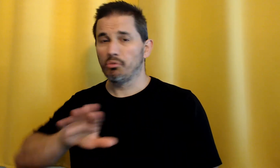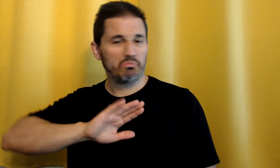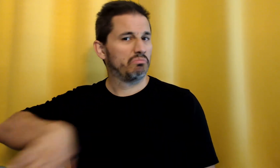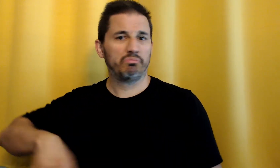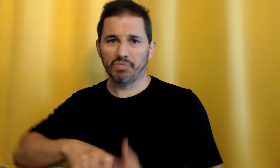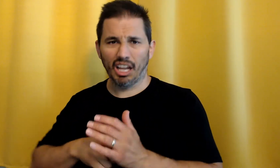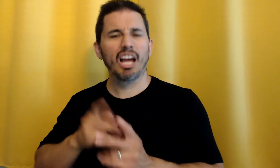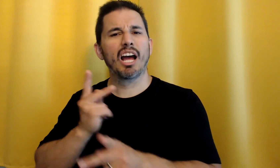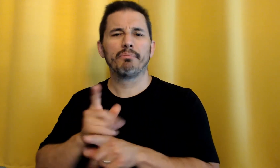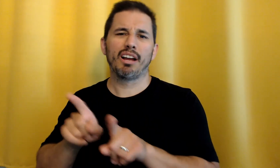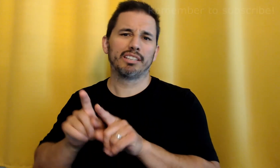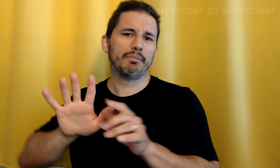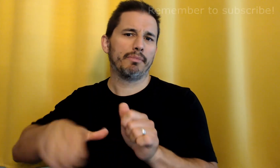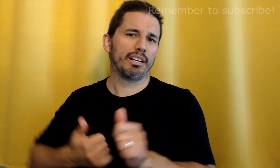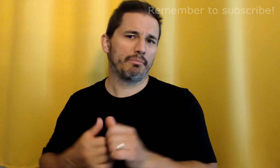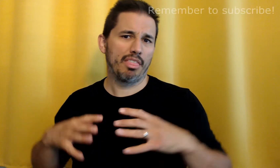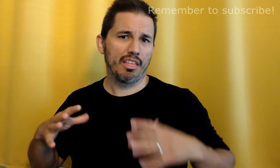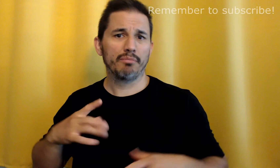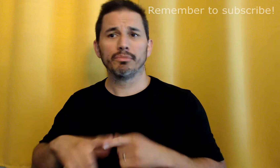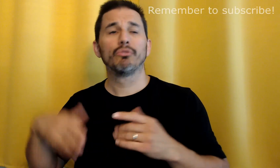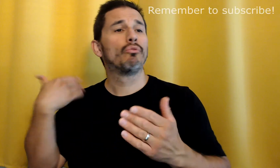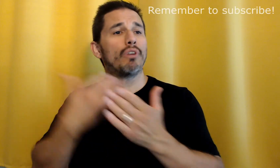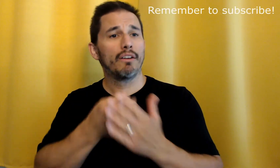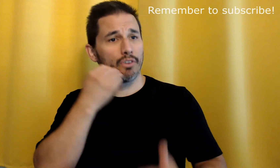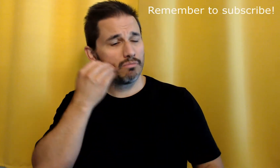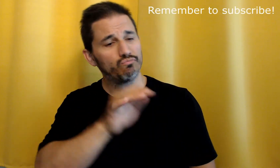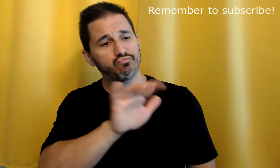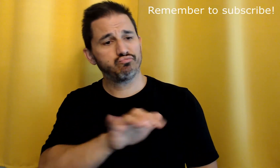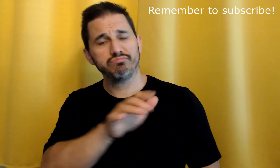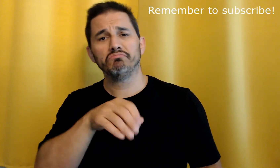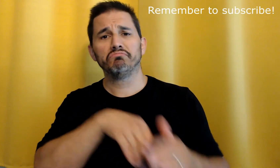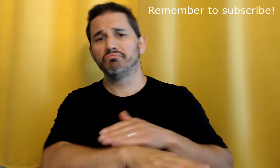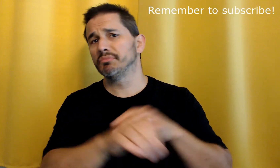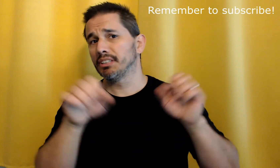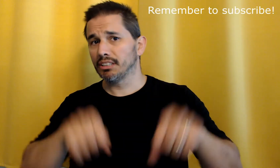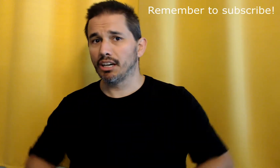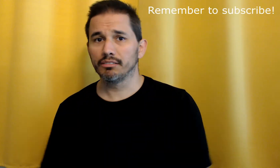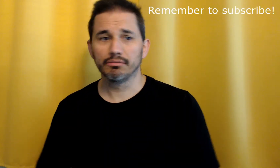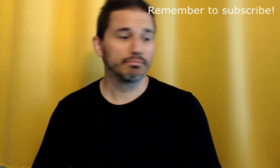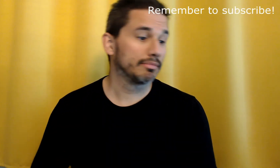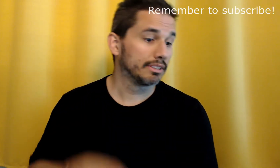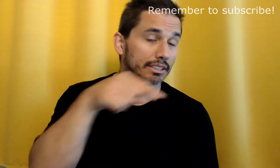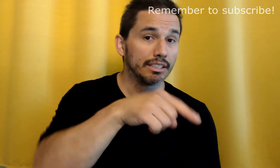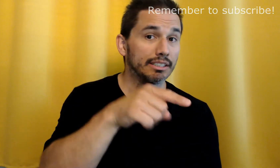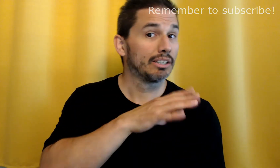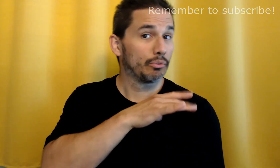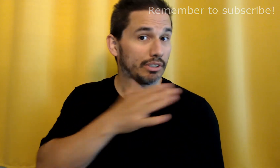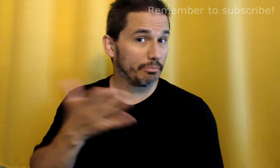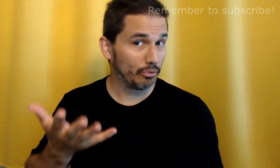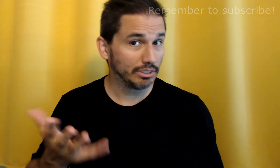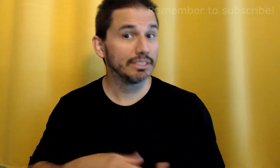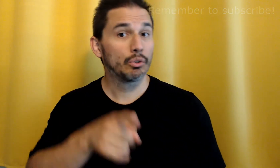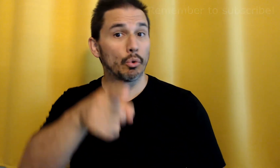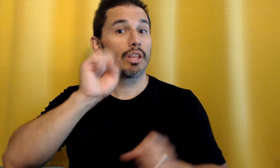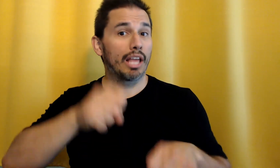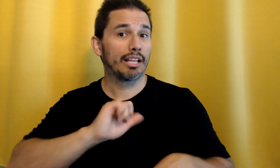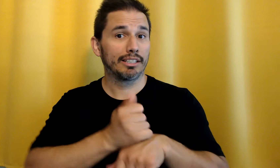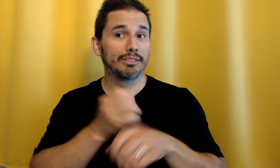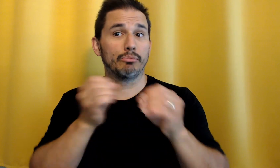their own keys. And it'd be good to keep as a backup regardless, even if you do just use that number pad. Well, what's